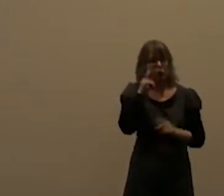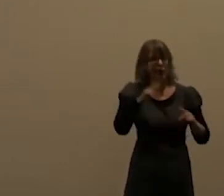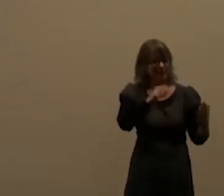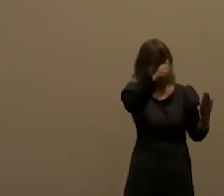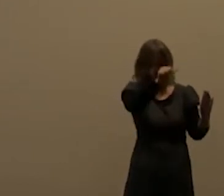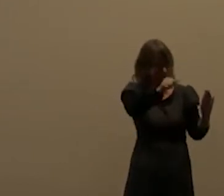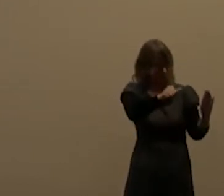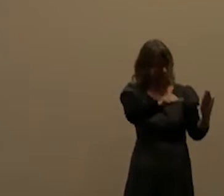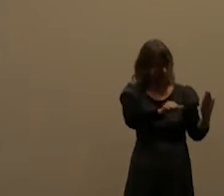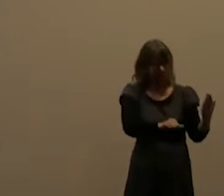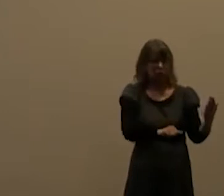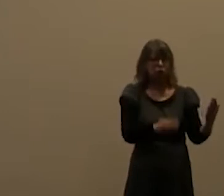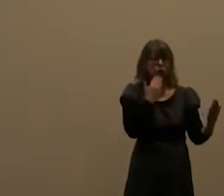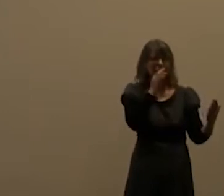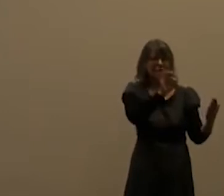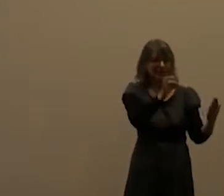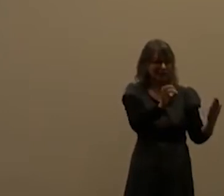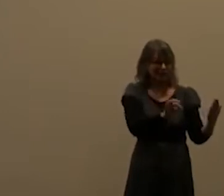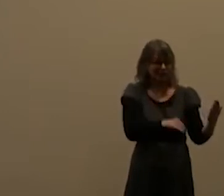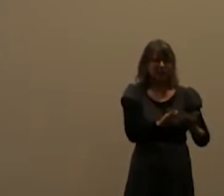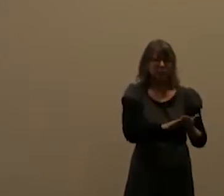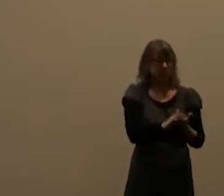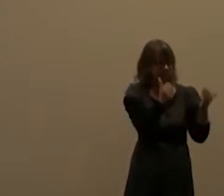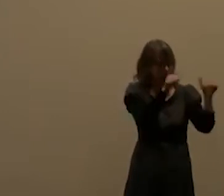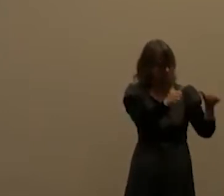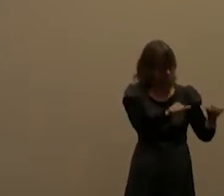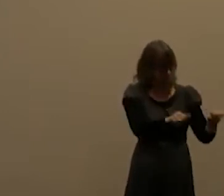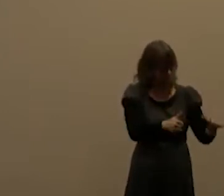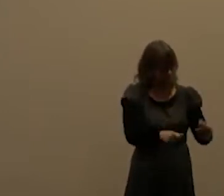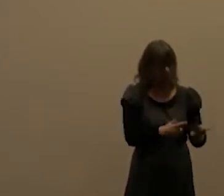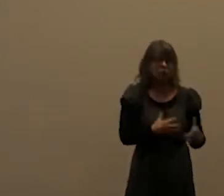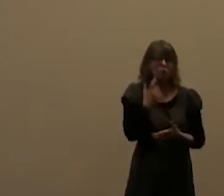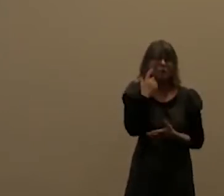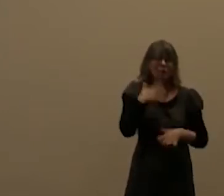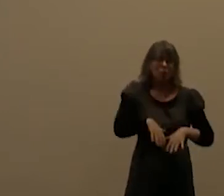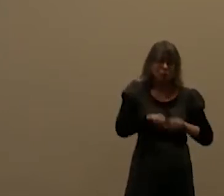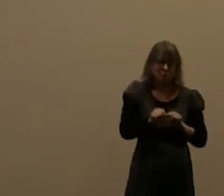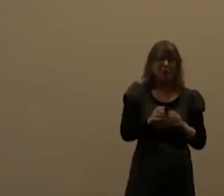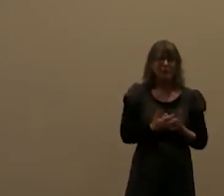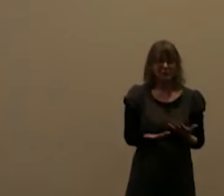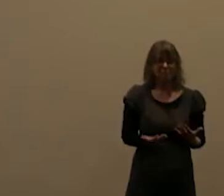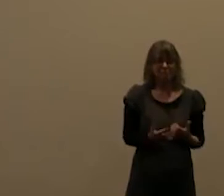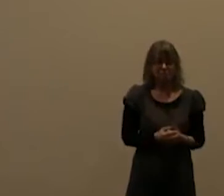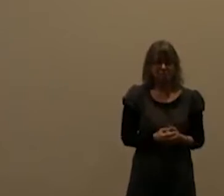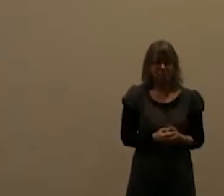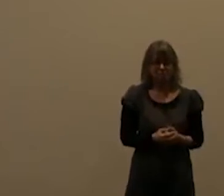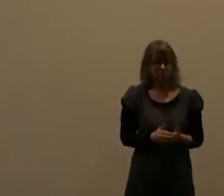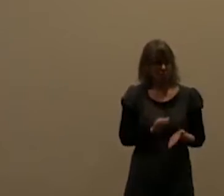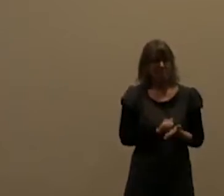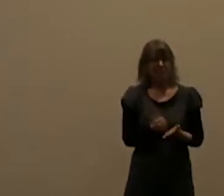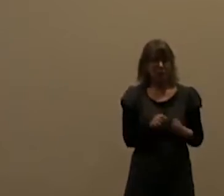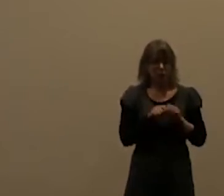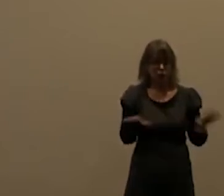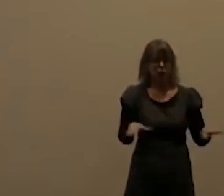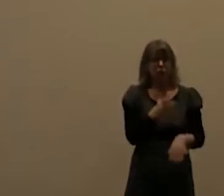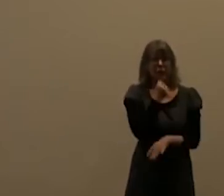like everything went successfully. So we're looking good there. Really simple and easy to get started with Power Virtual Agents. And we can publish these